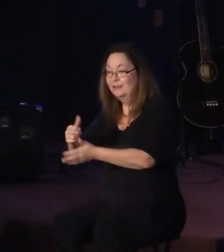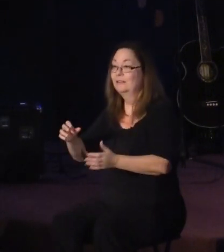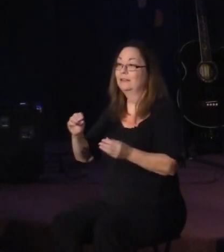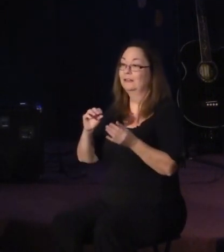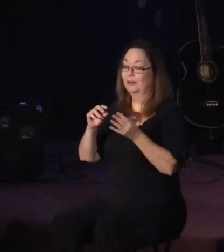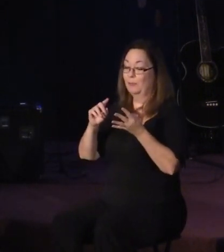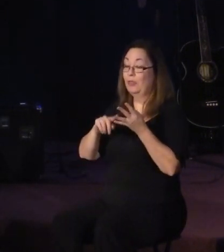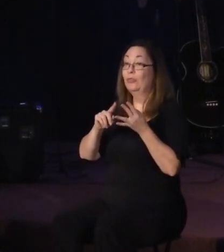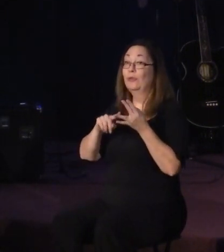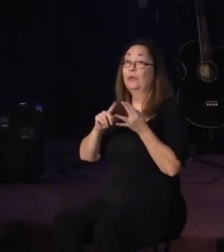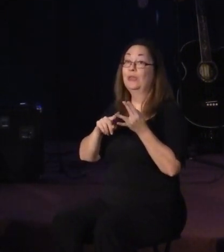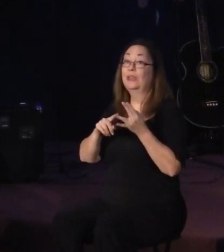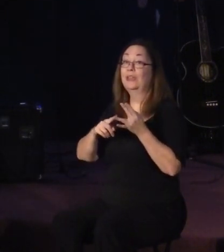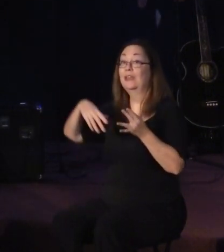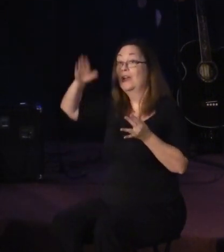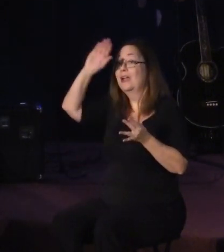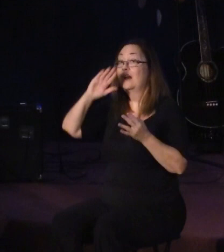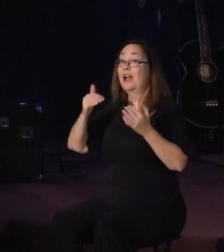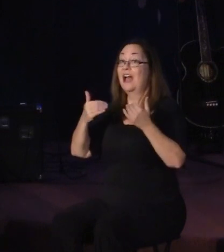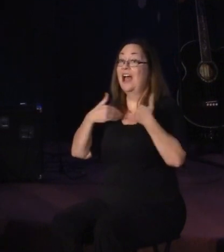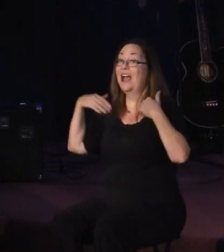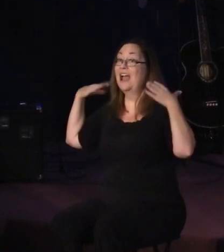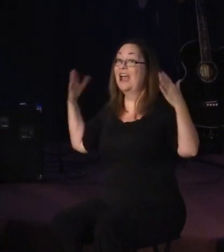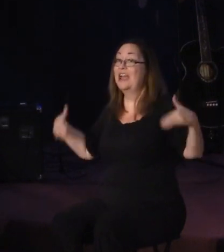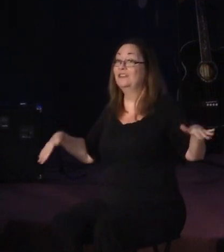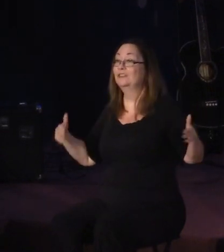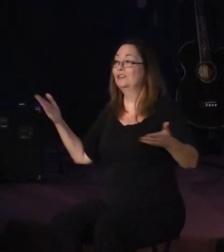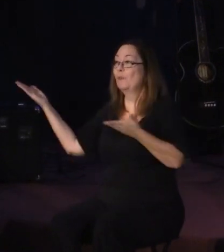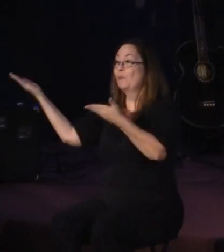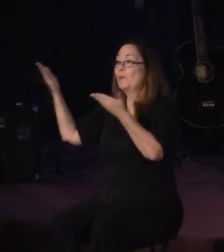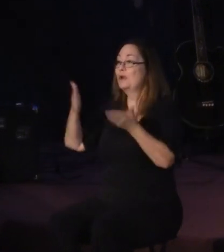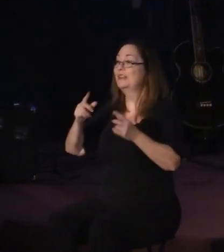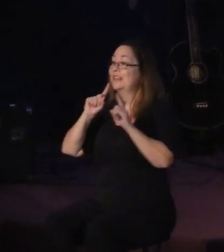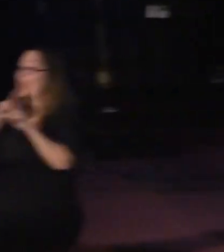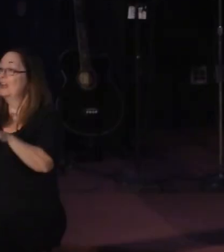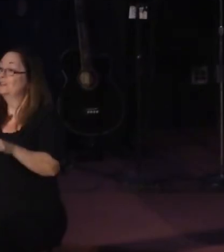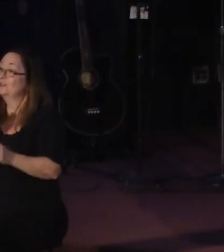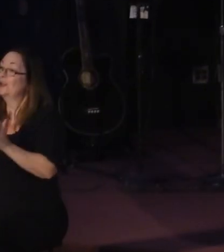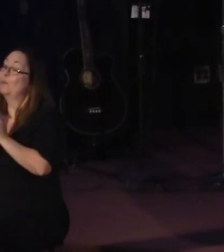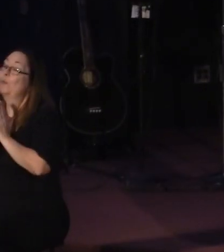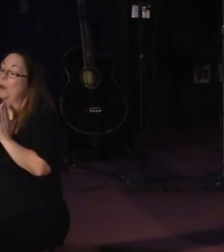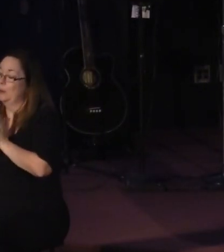Number three. God has angels to bring us the answers to our prayers.